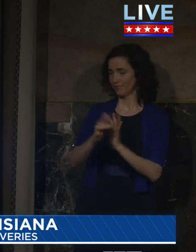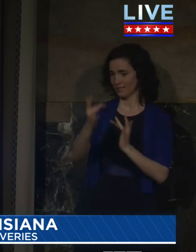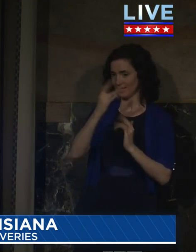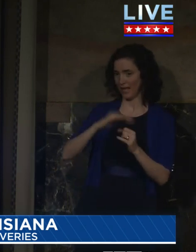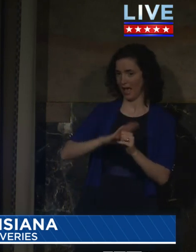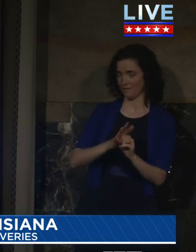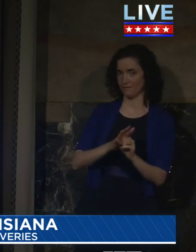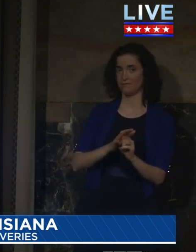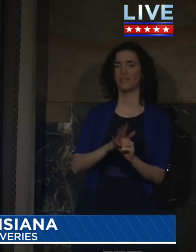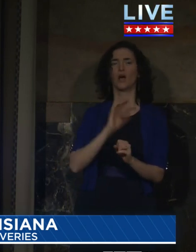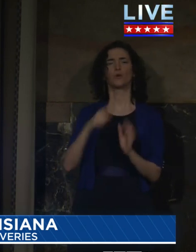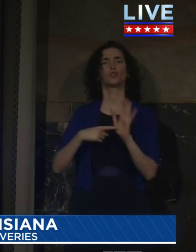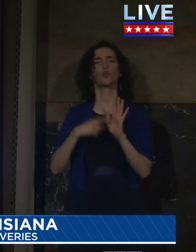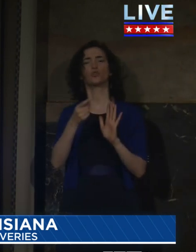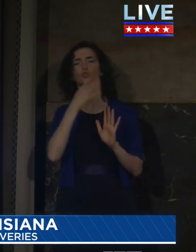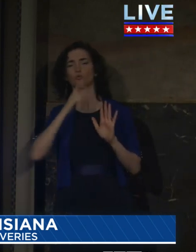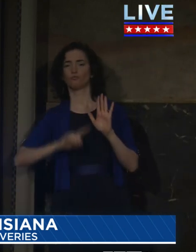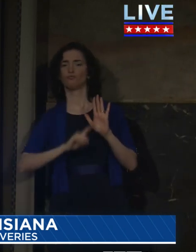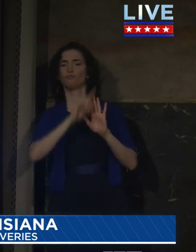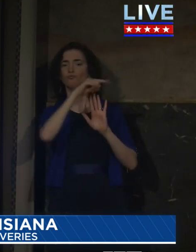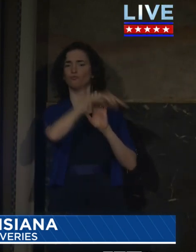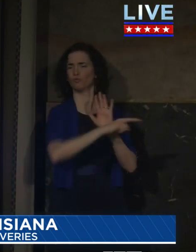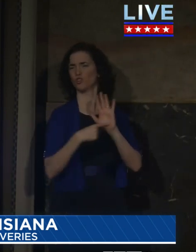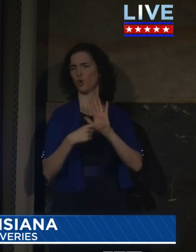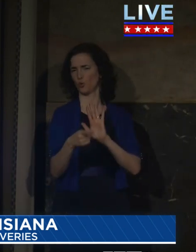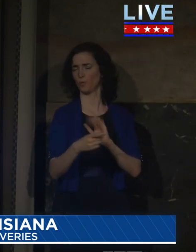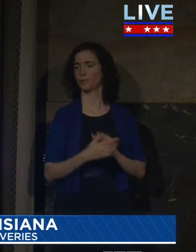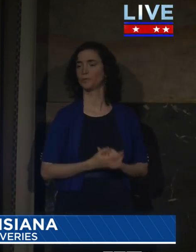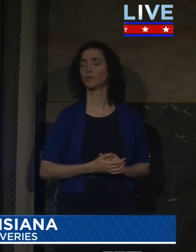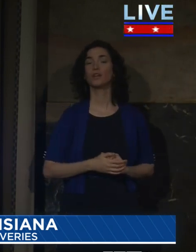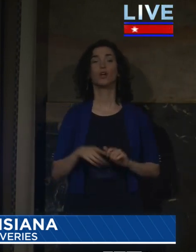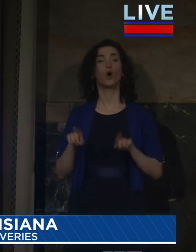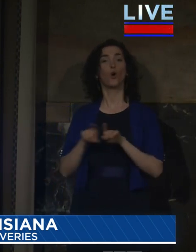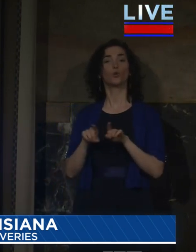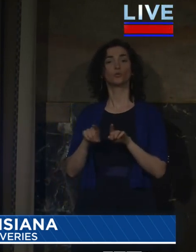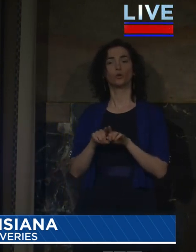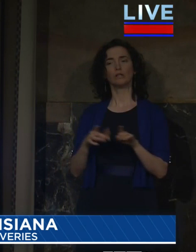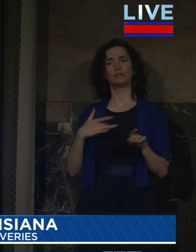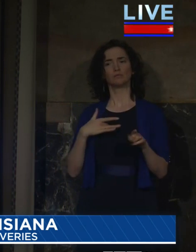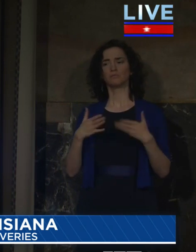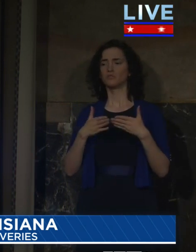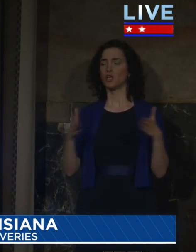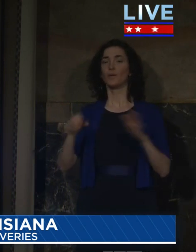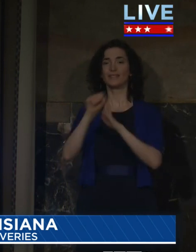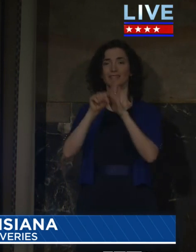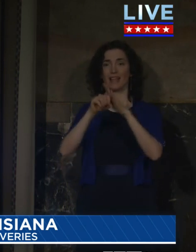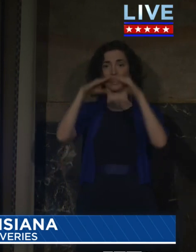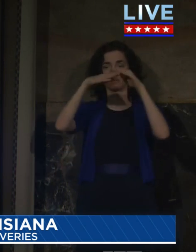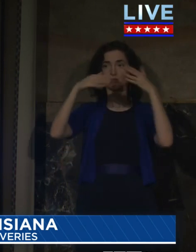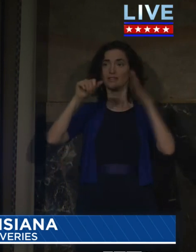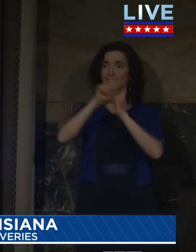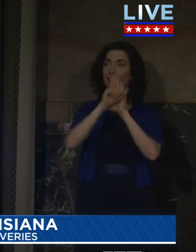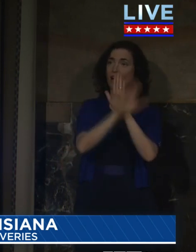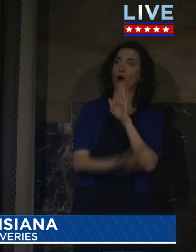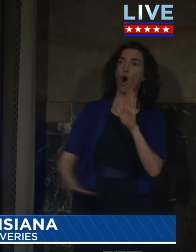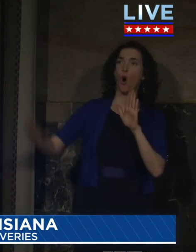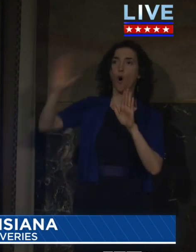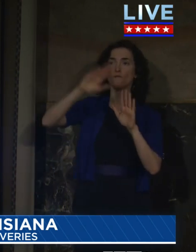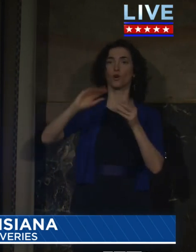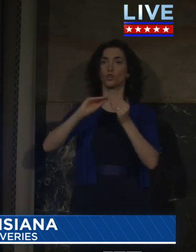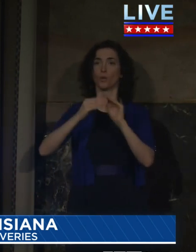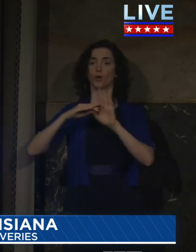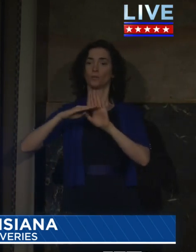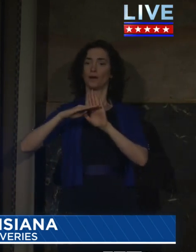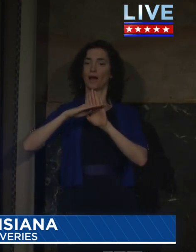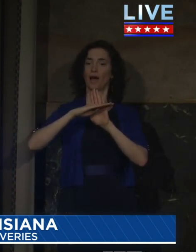curves, and I'll show you some examples of that in a moment, as well as a general plateauing at the state level overall, and specifically